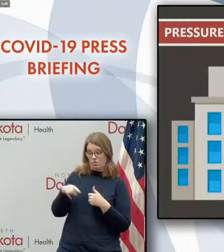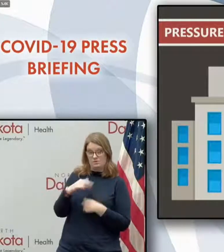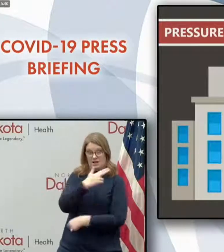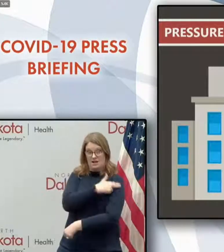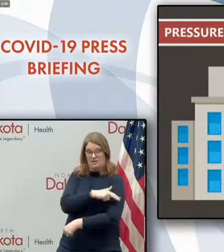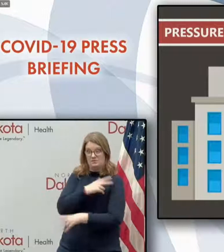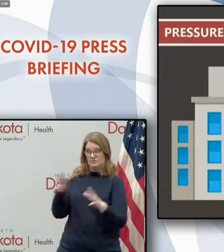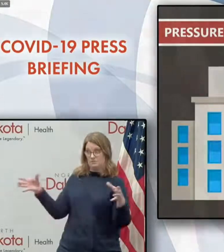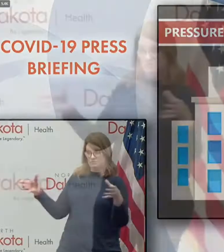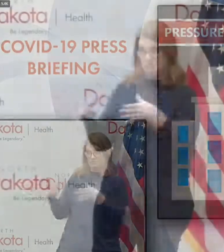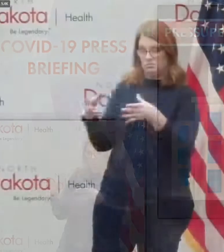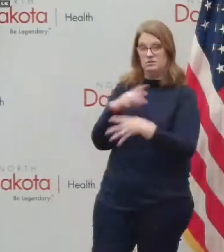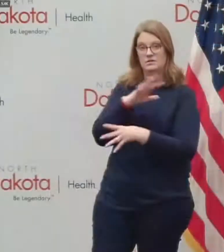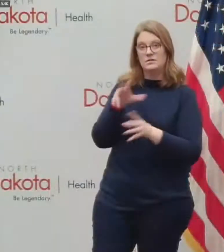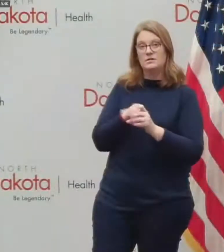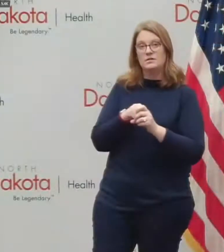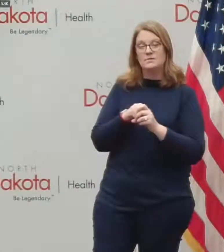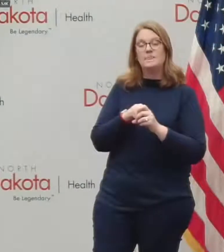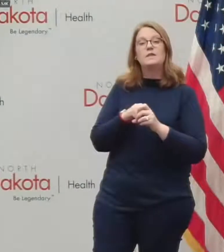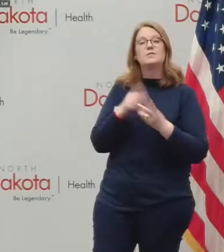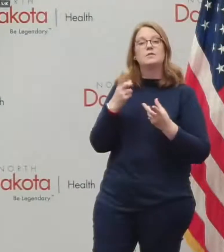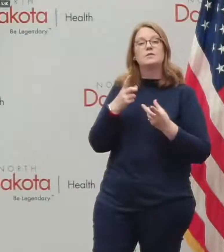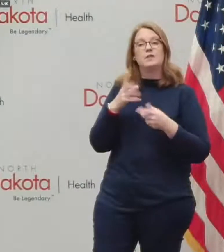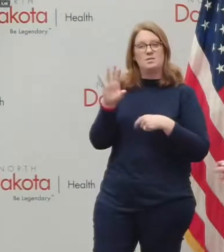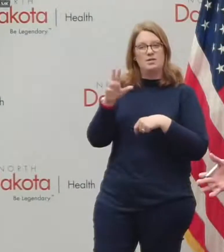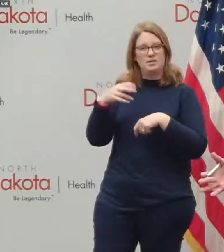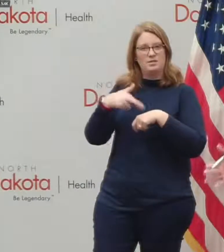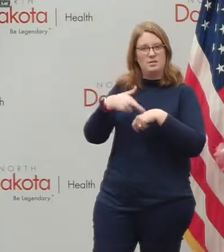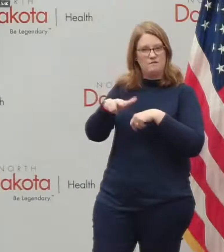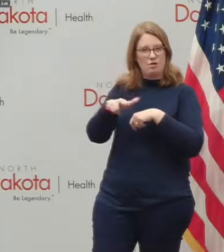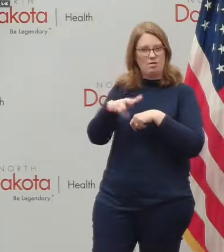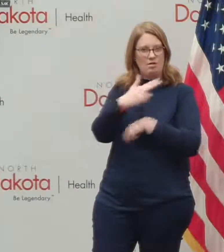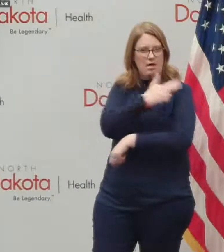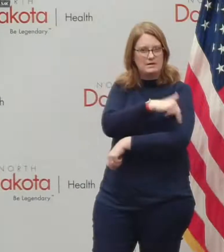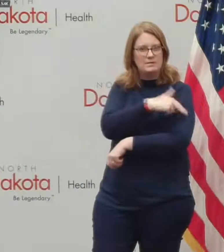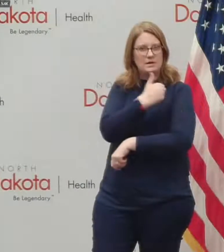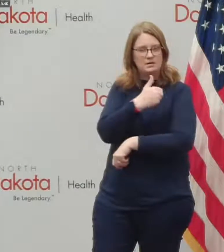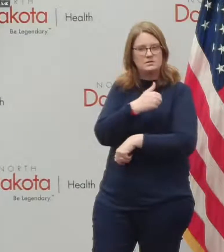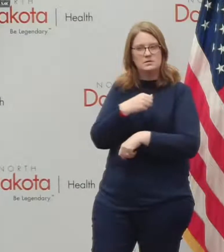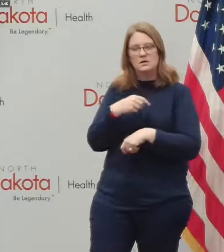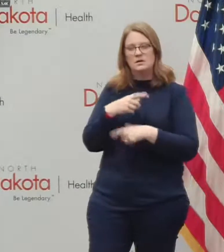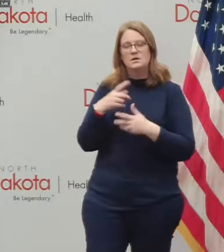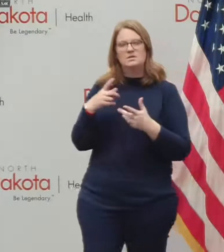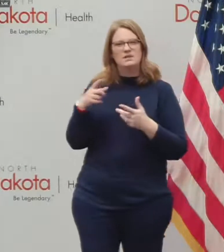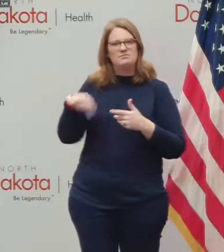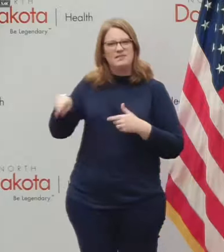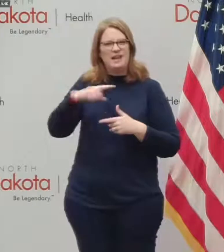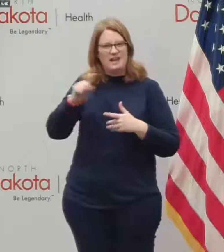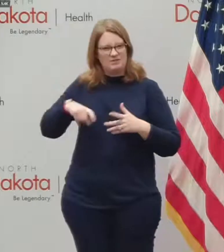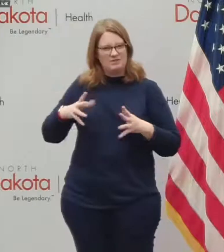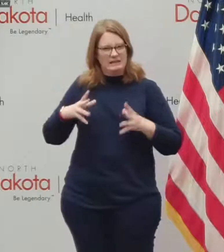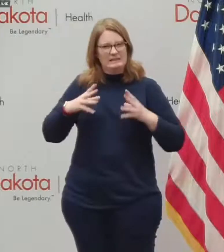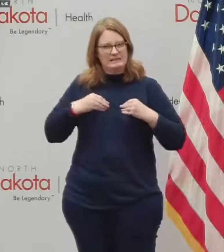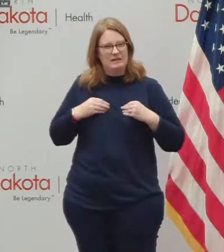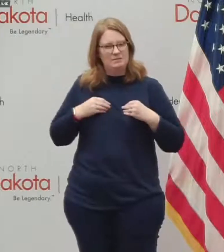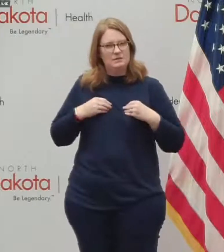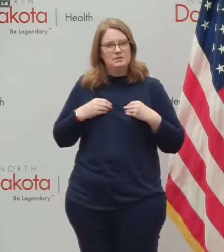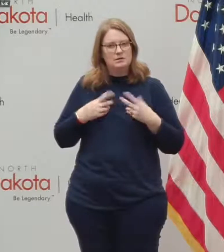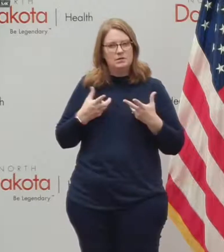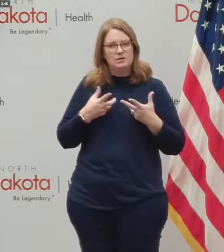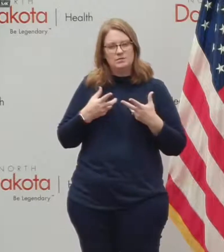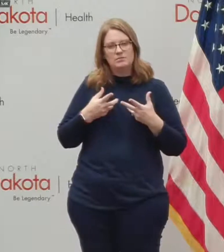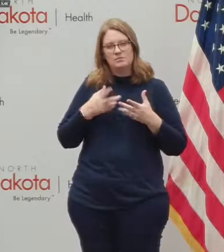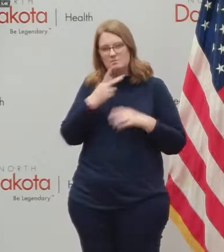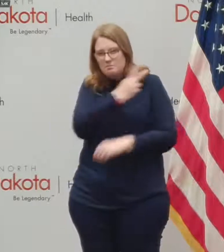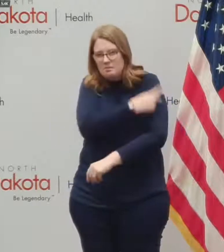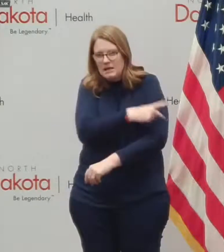hospital organizations are 6 majors that are the referral hospitals that receive a lot of inbound cases that come from our rural critical access